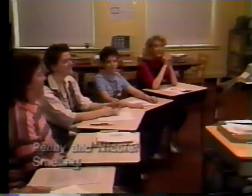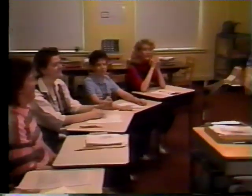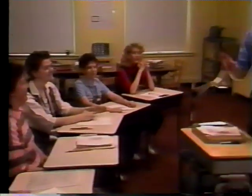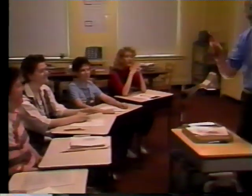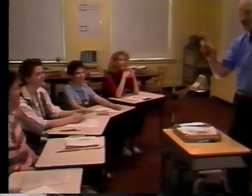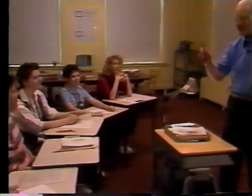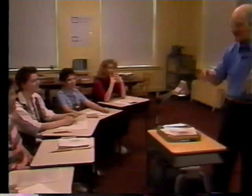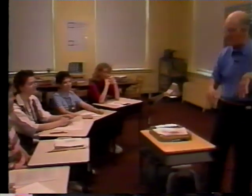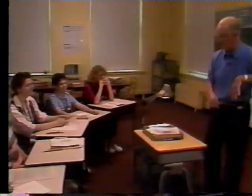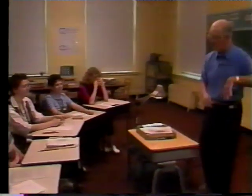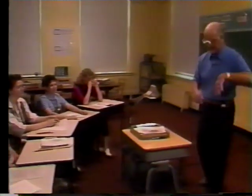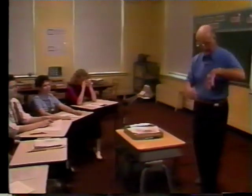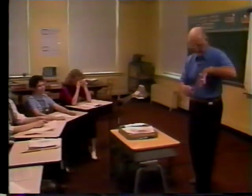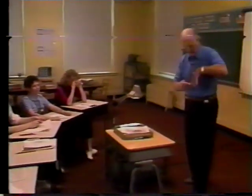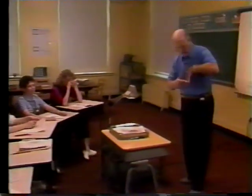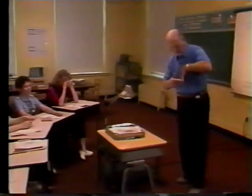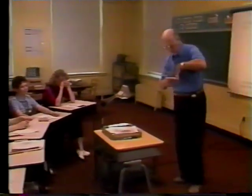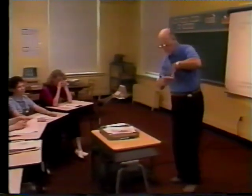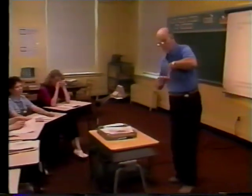Okay, good.